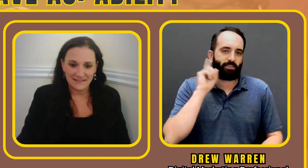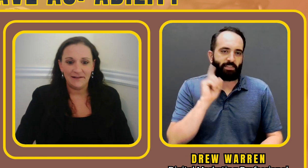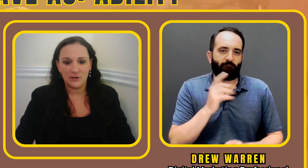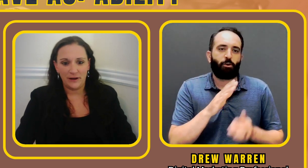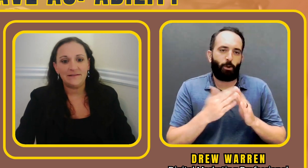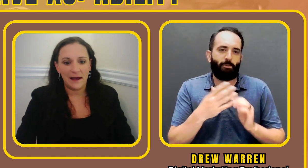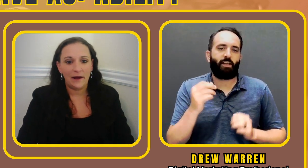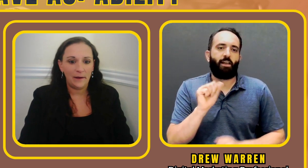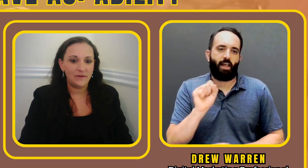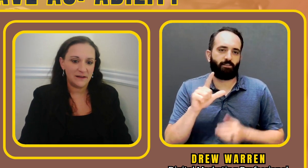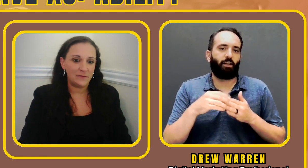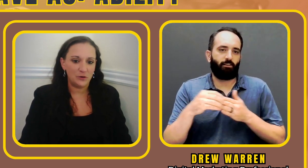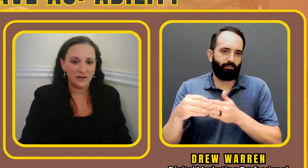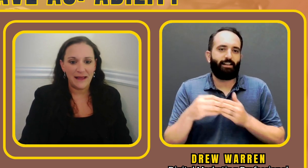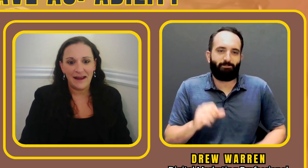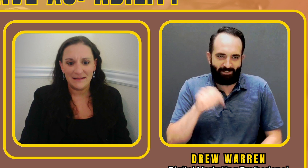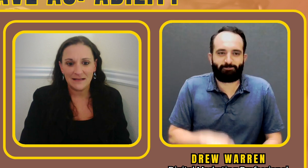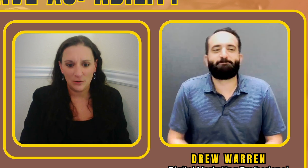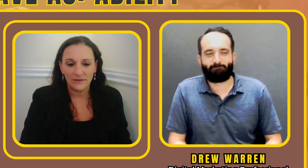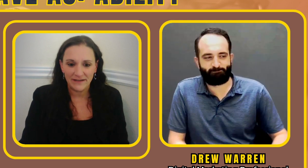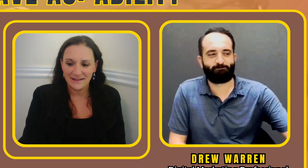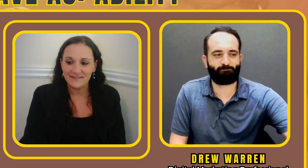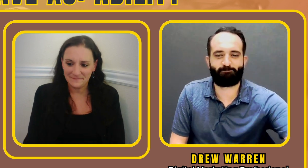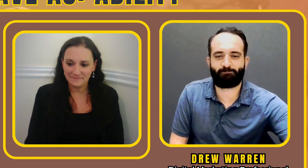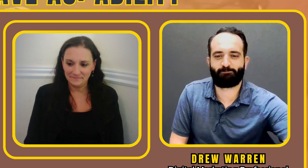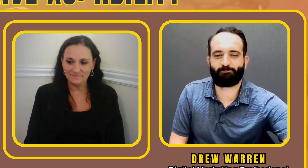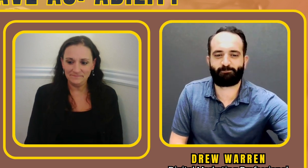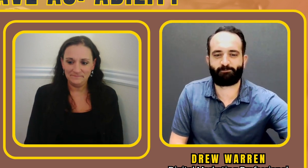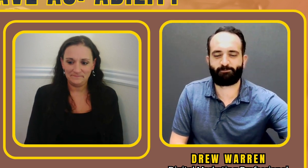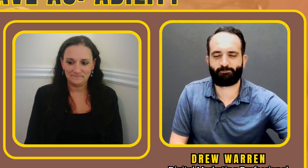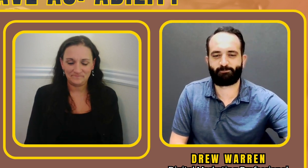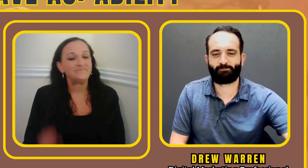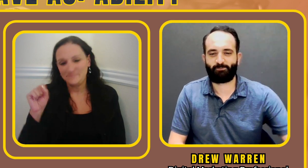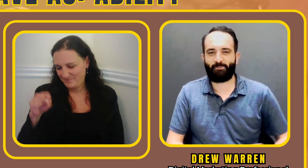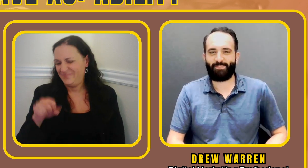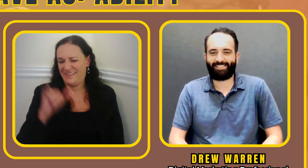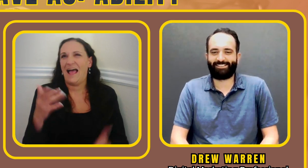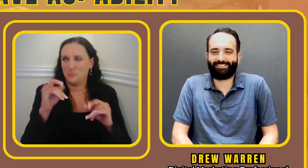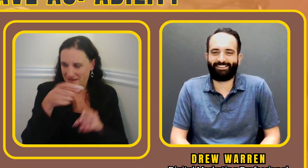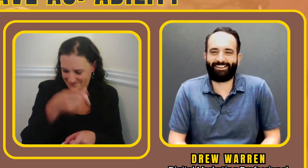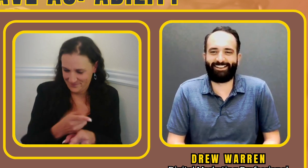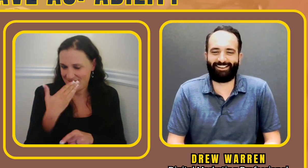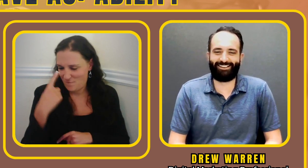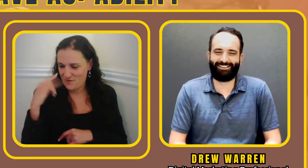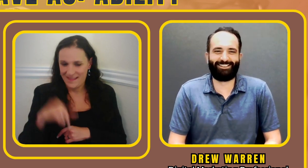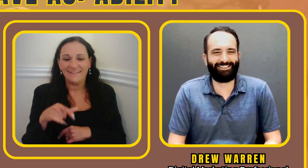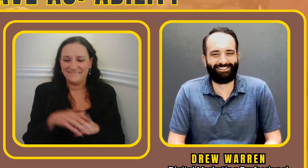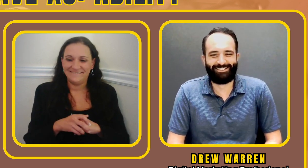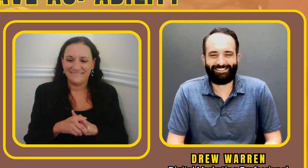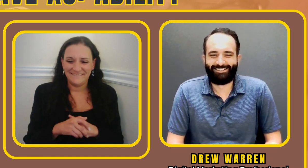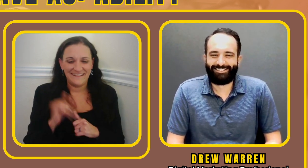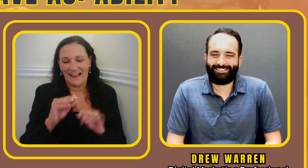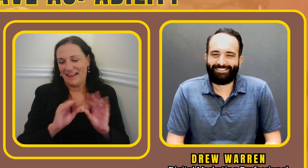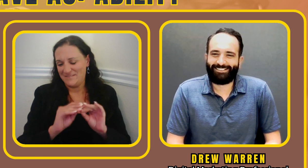Yeah, that is correct. Yeah, the Deaf Community and ASL lead, yes. Yes, that's what it is. Thank you for that